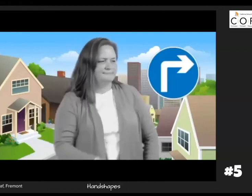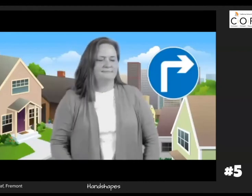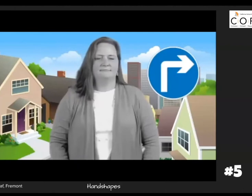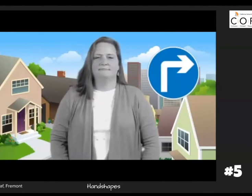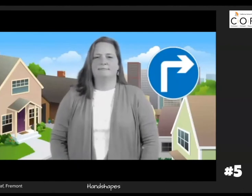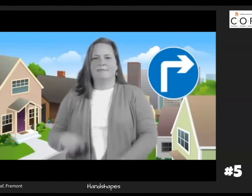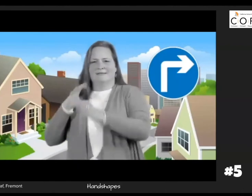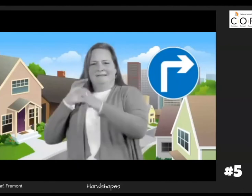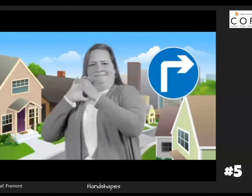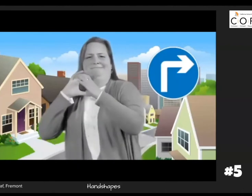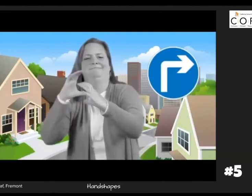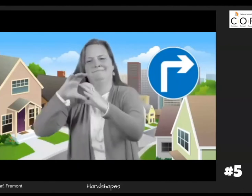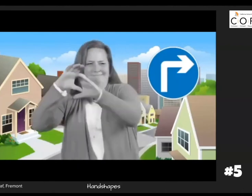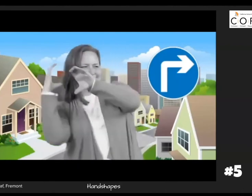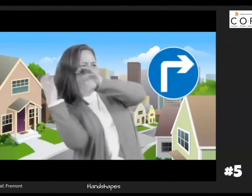of turning.